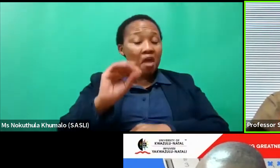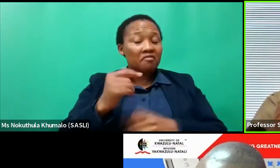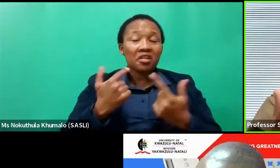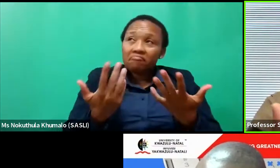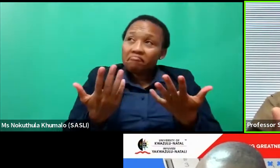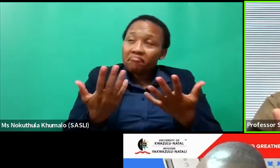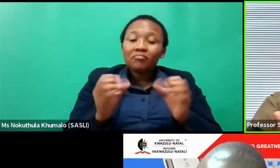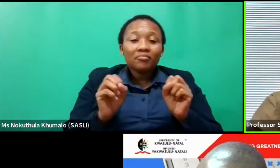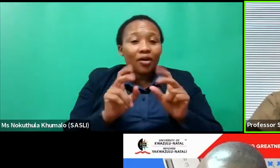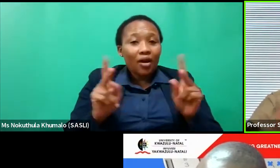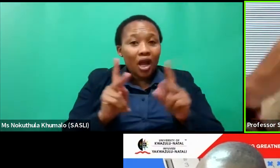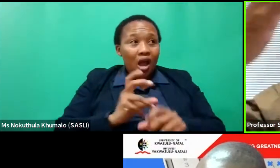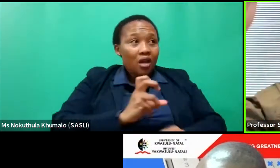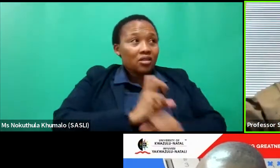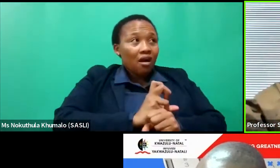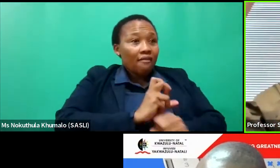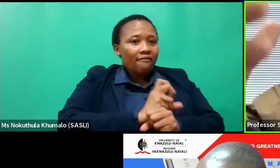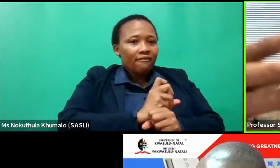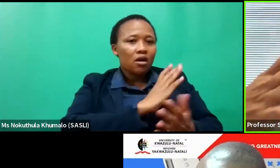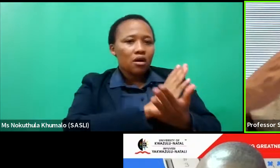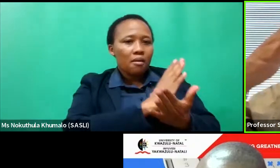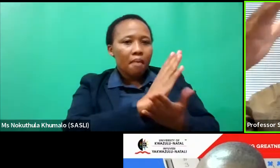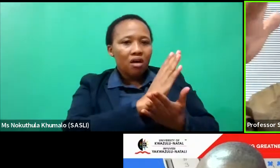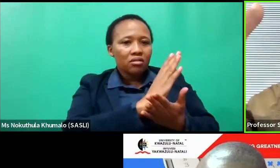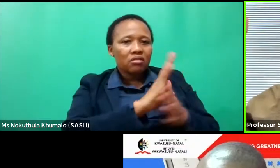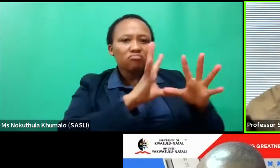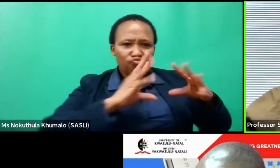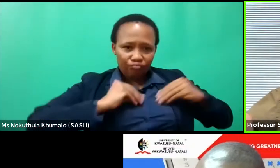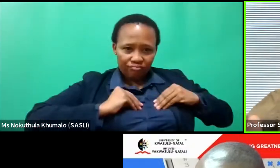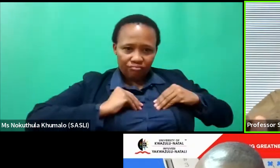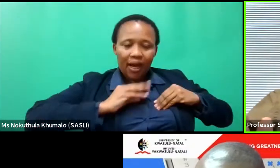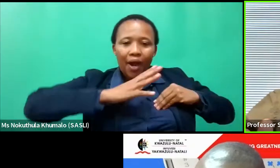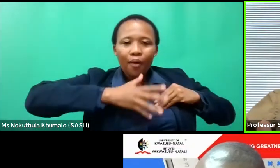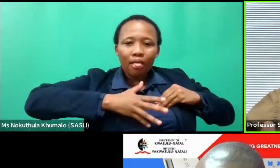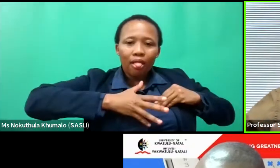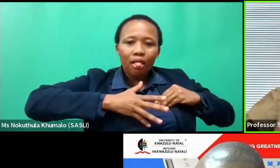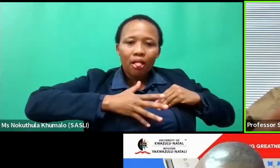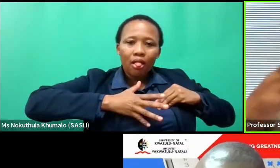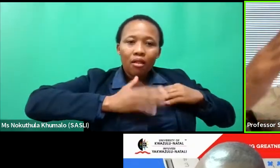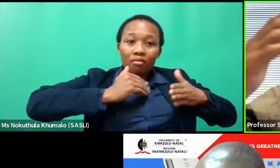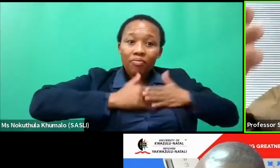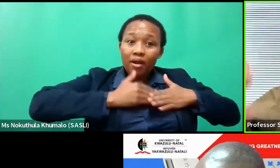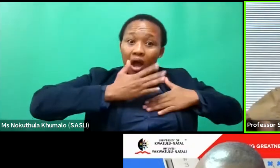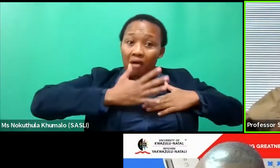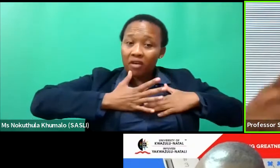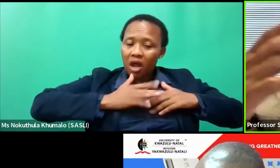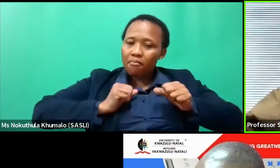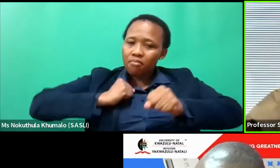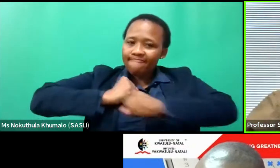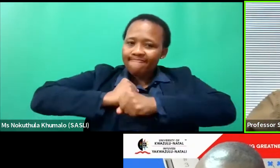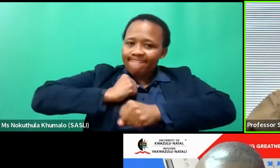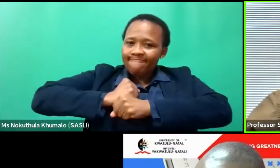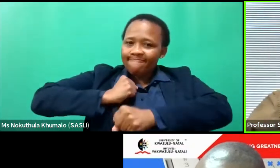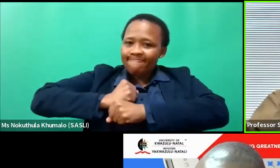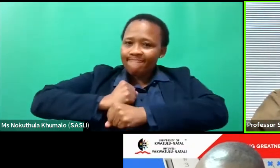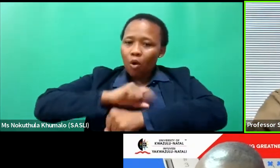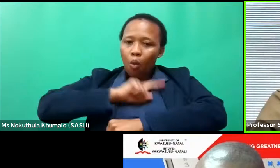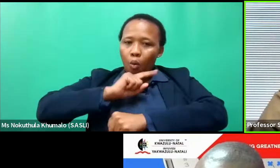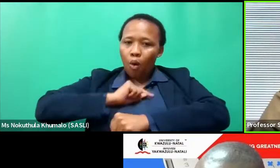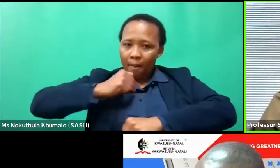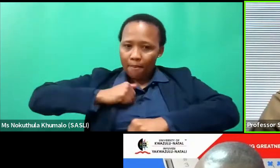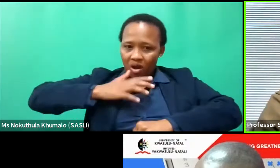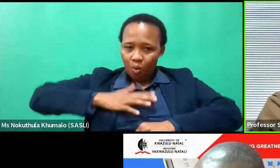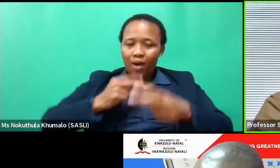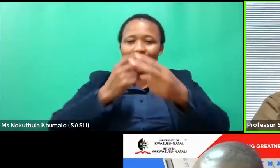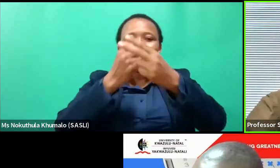and I'm moving towards becoming more peaceful, there's a greater chance that you'll be peaceful. So